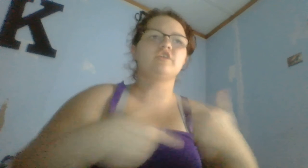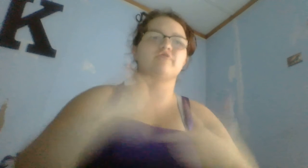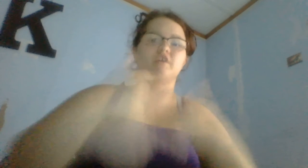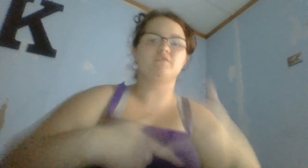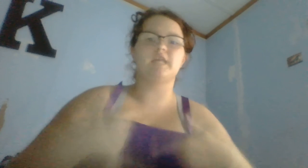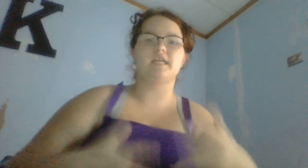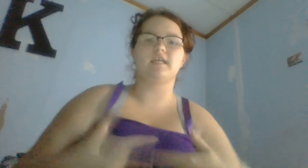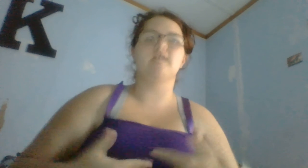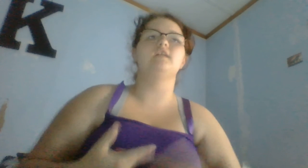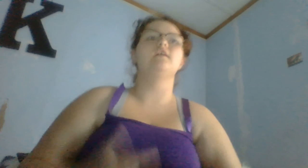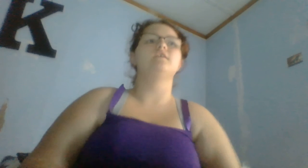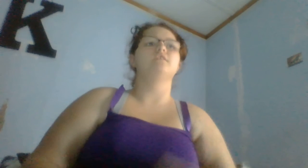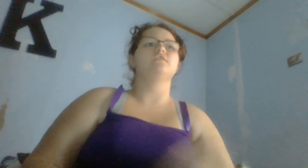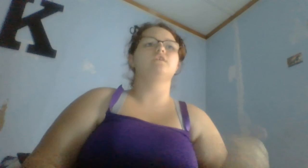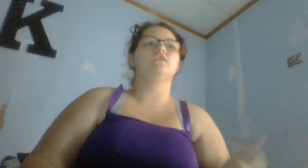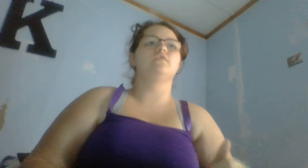you're rotating it so